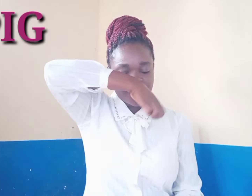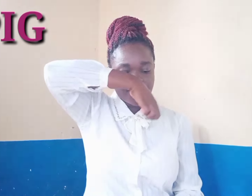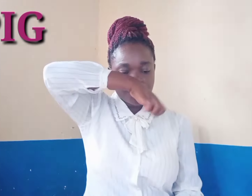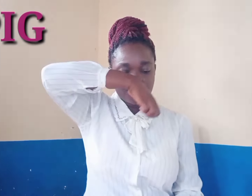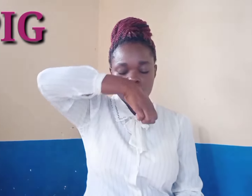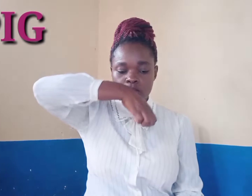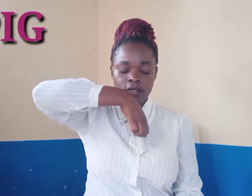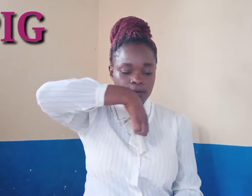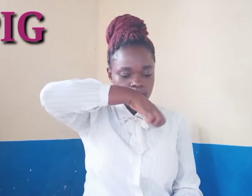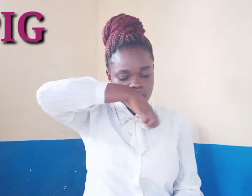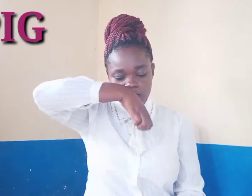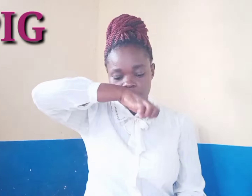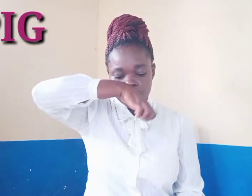Pig.